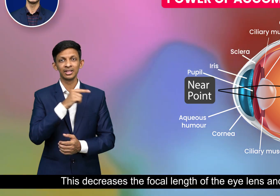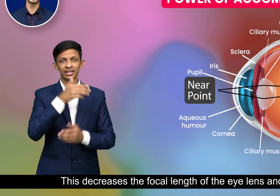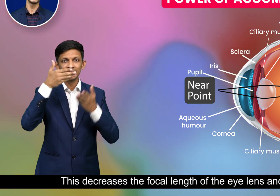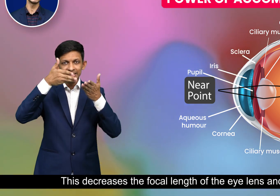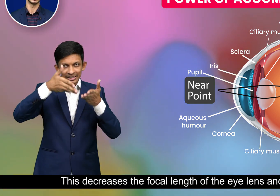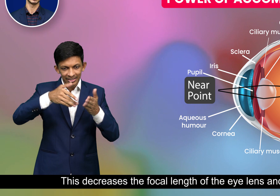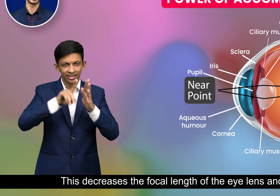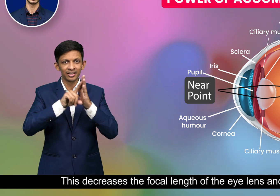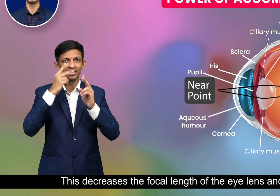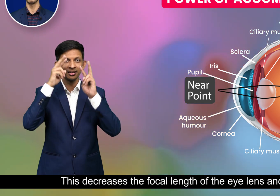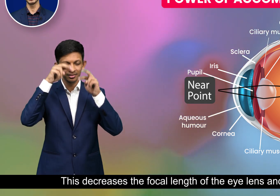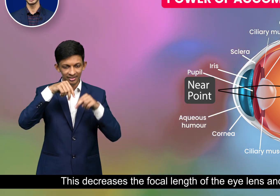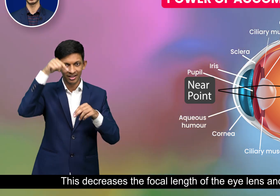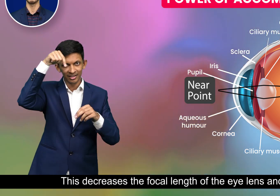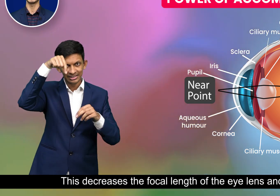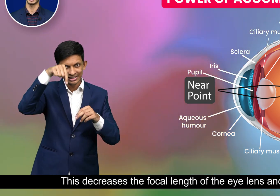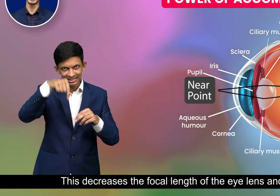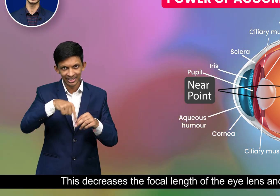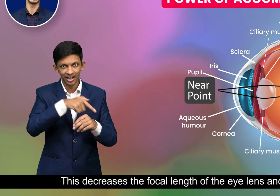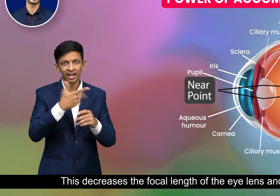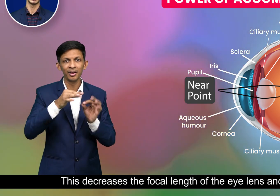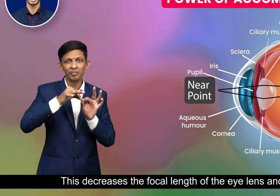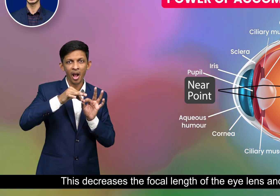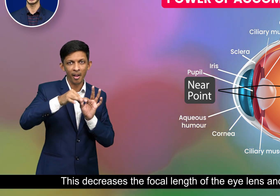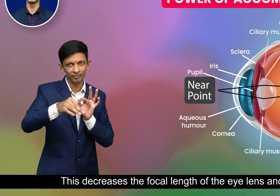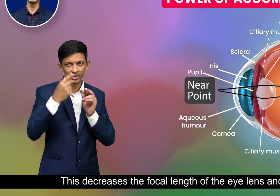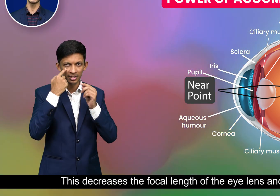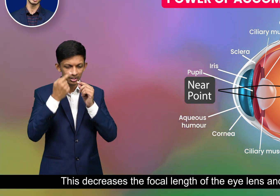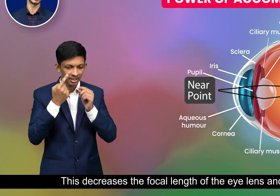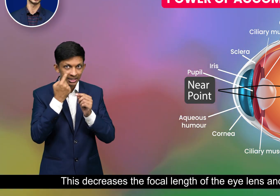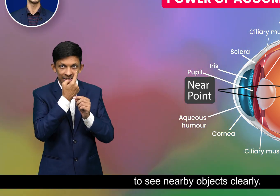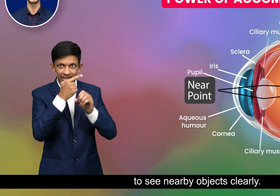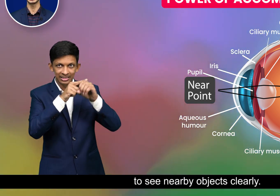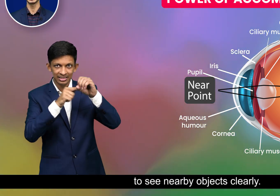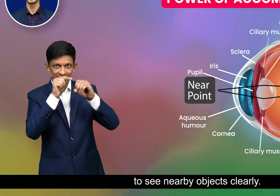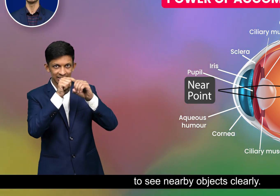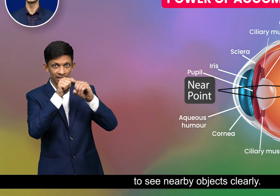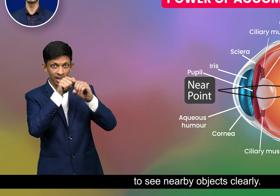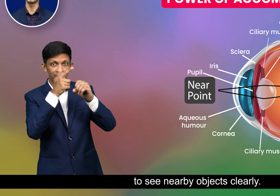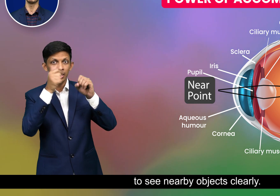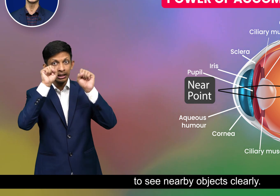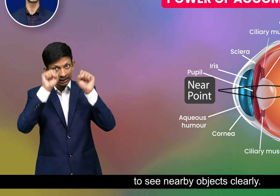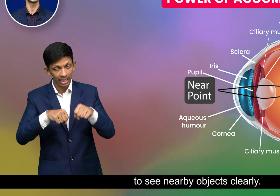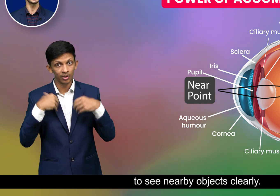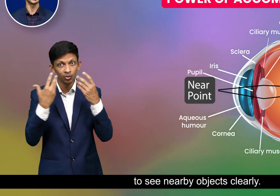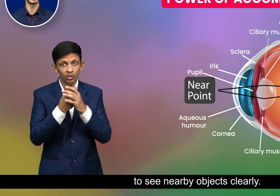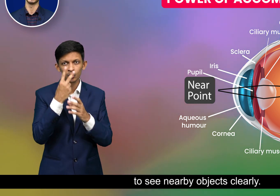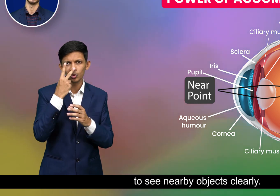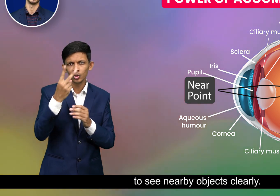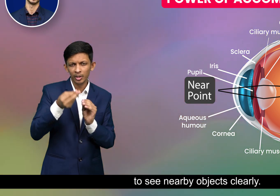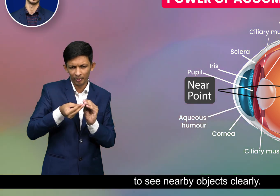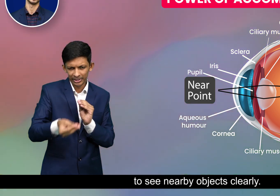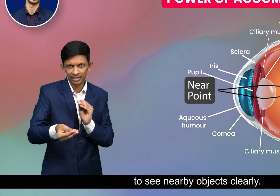This decreases the focal length of the eye lens and enables us to see nearby objects